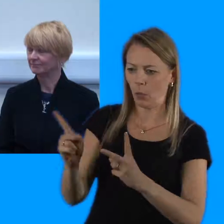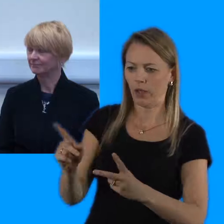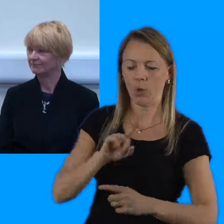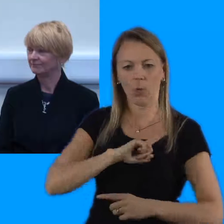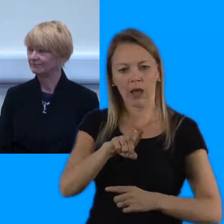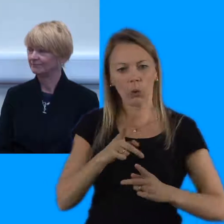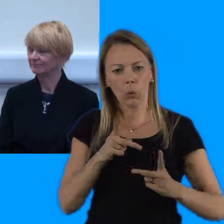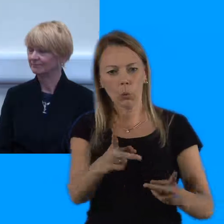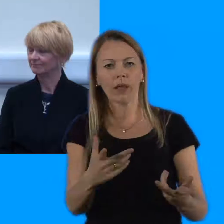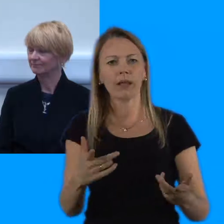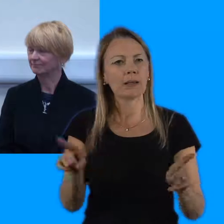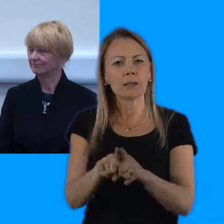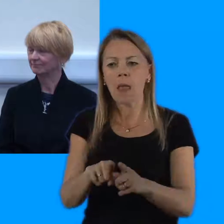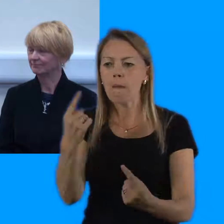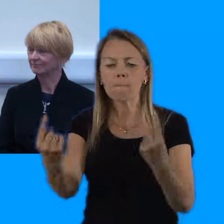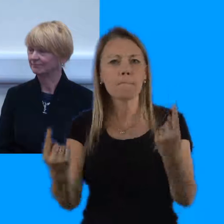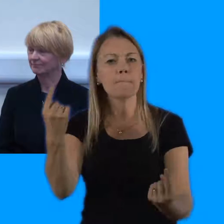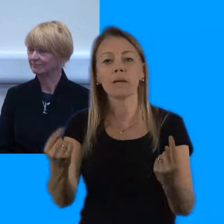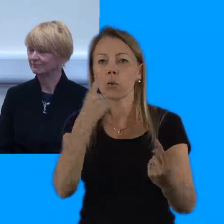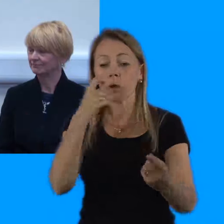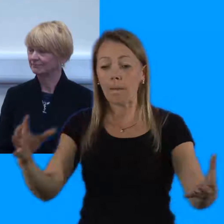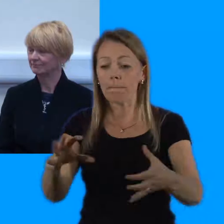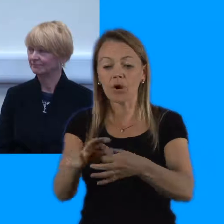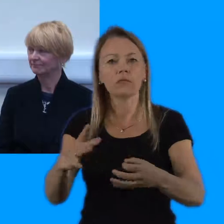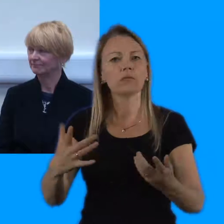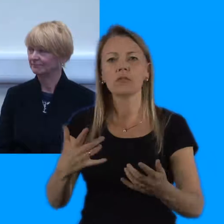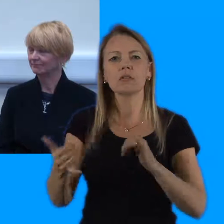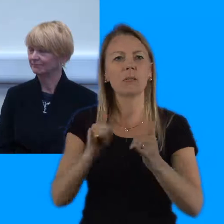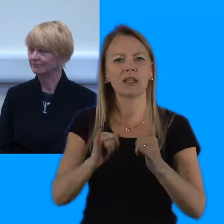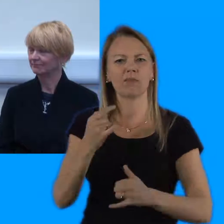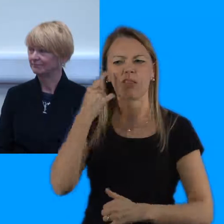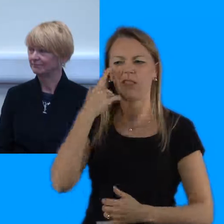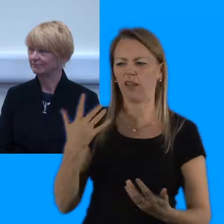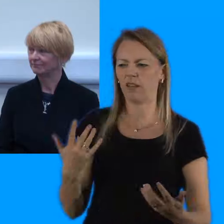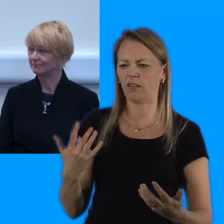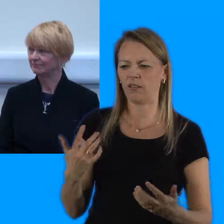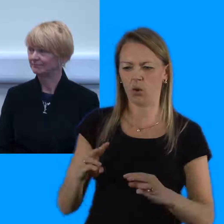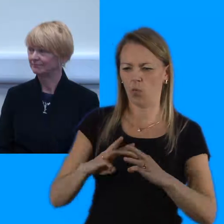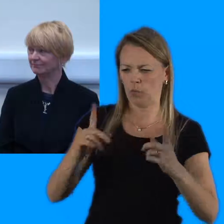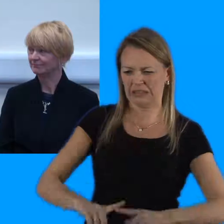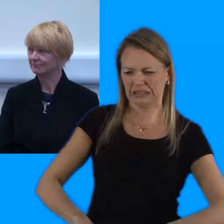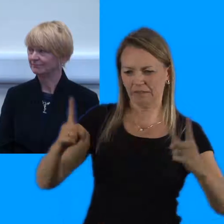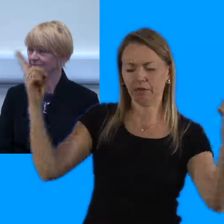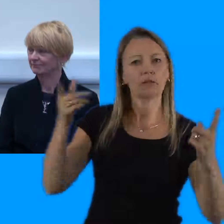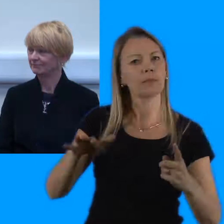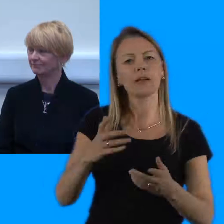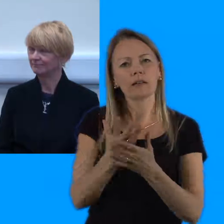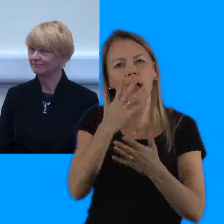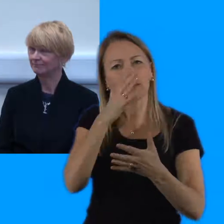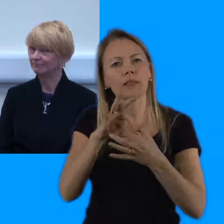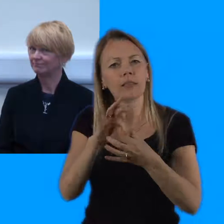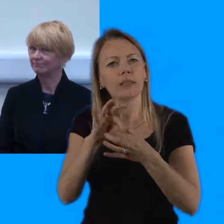them tick, why they're the same as we are, and that you can actually bond with people even sometimes when you think you're worlds apart.